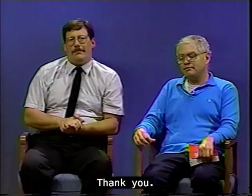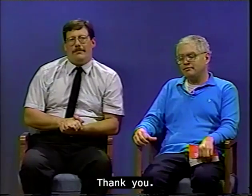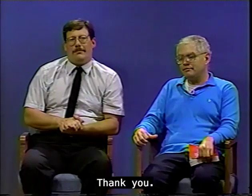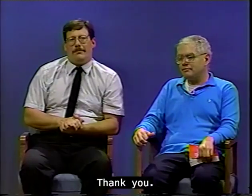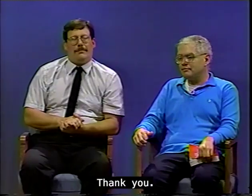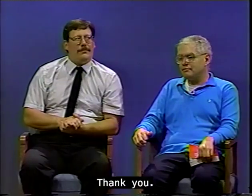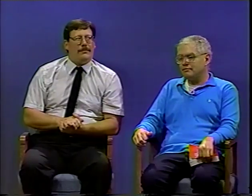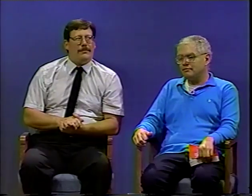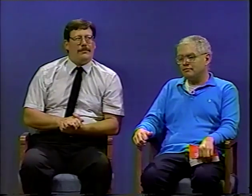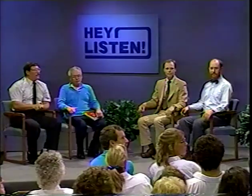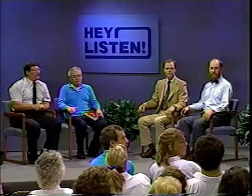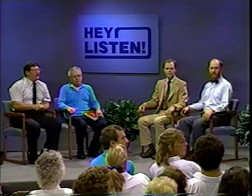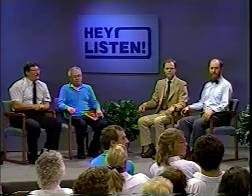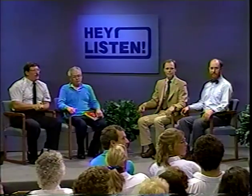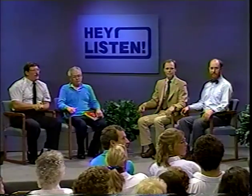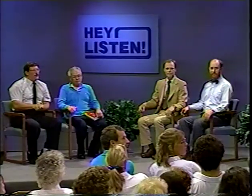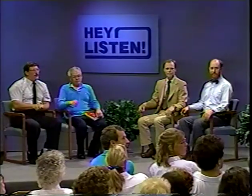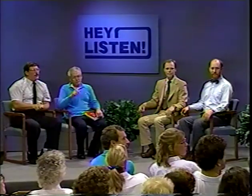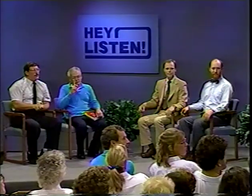Thank you.